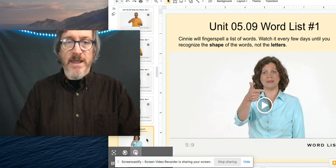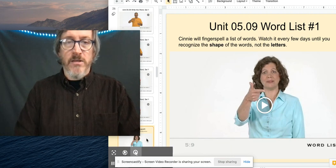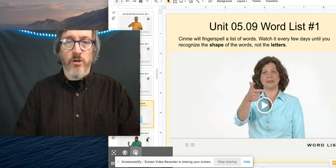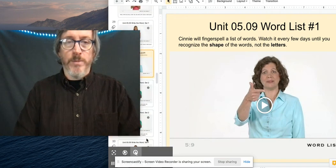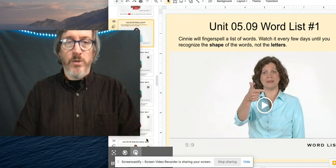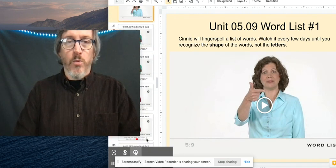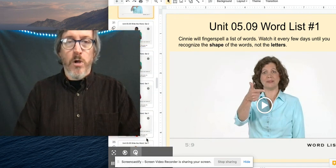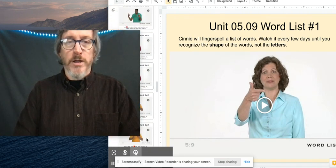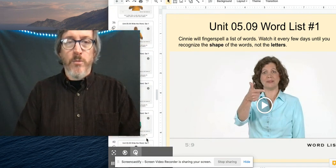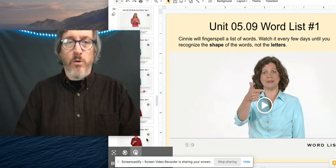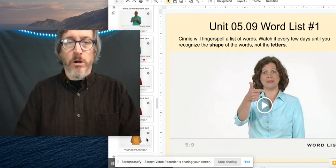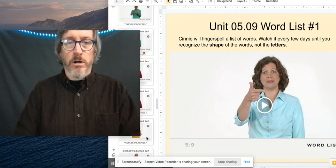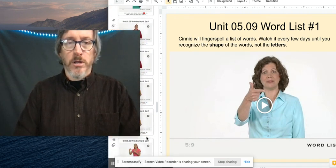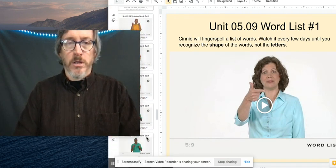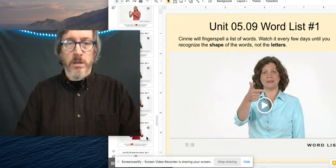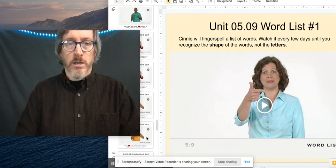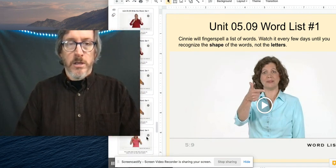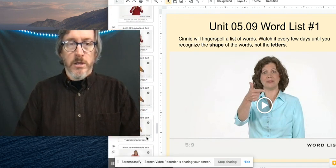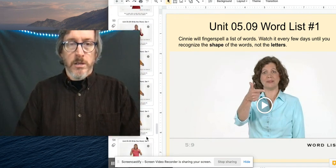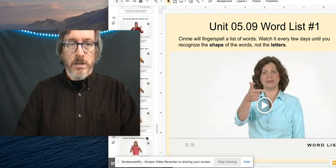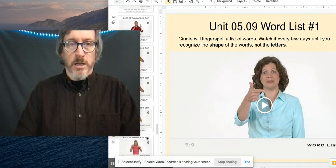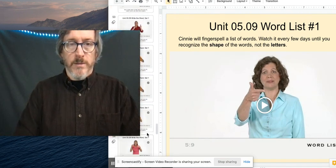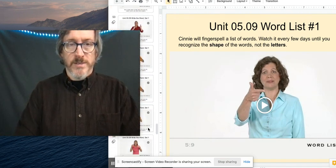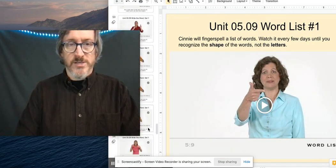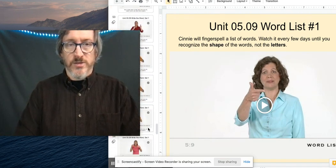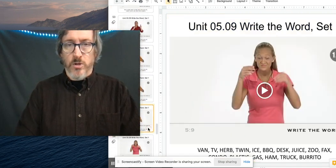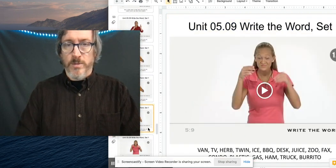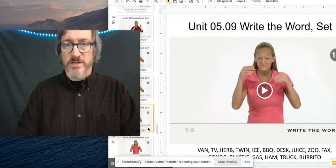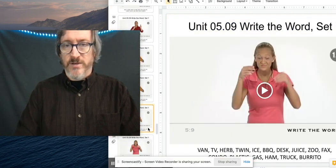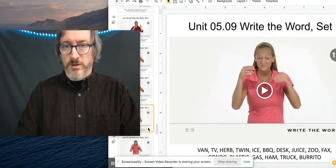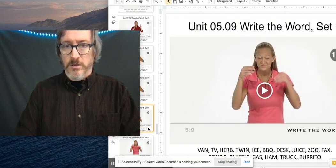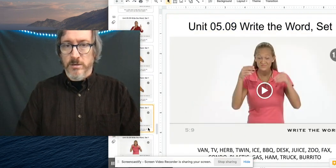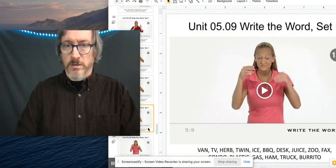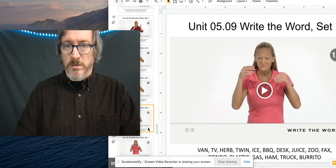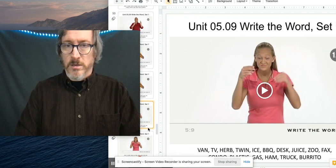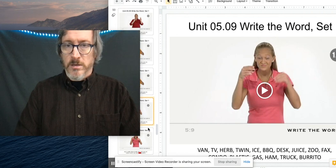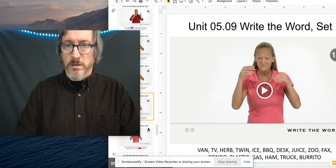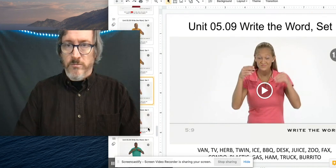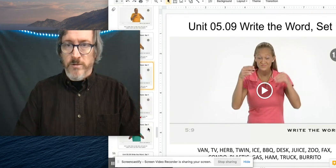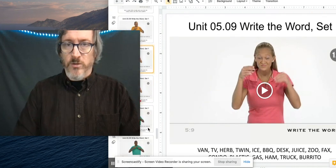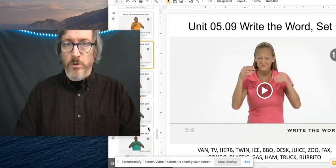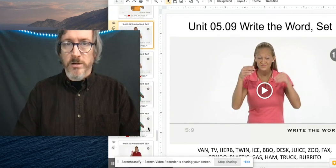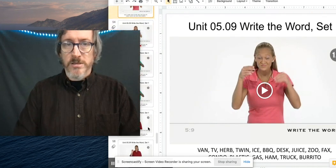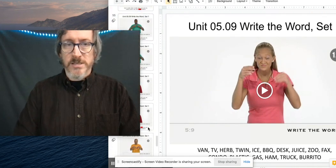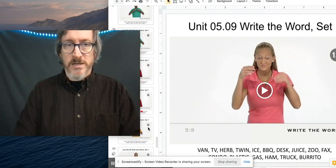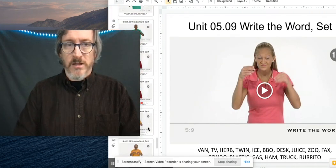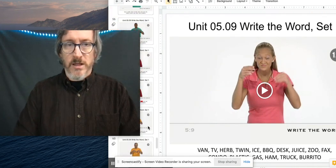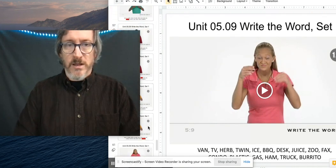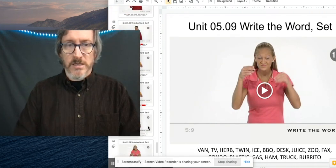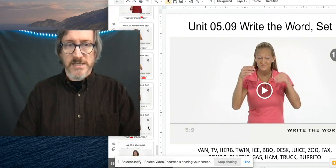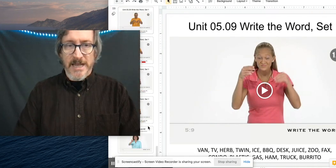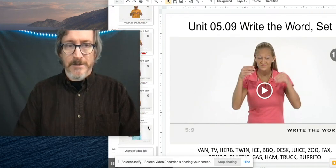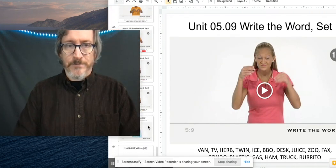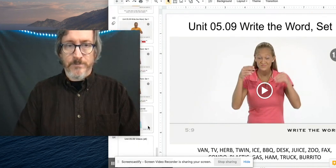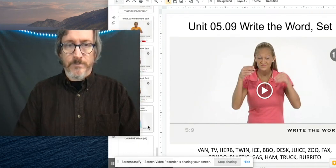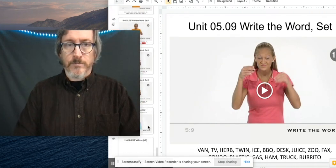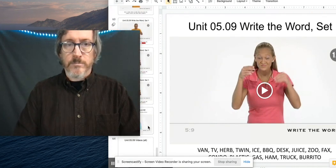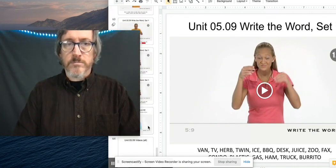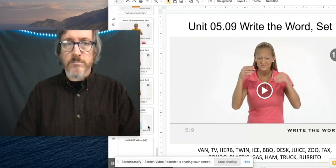And then there'll be one more. So there's a whole bunch of other, write the words, another